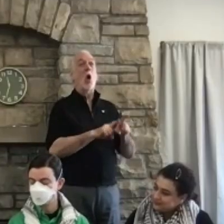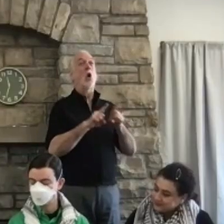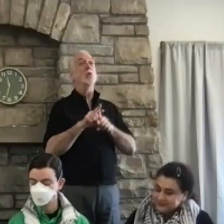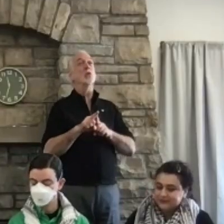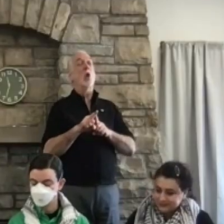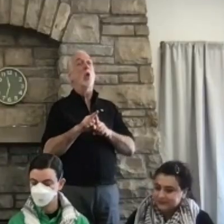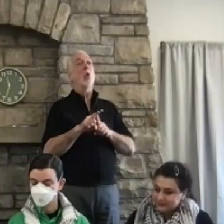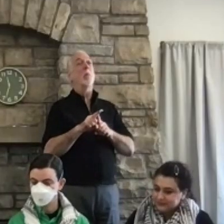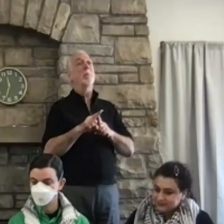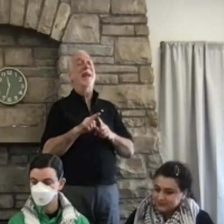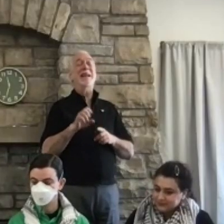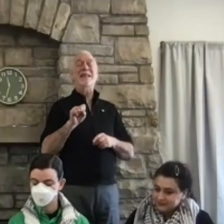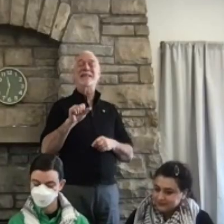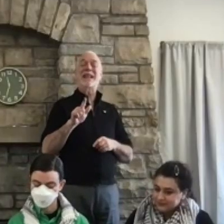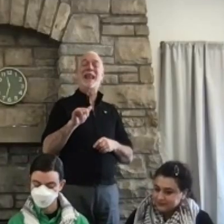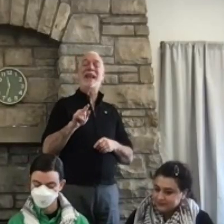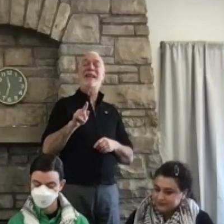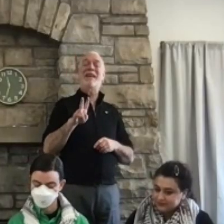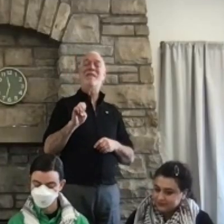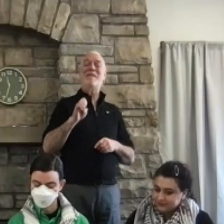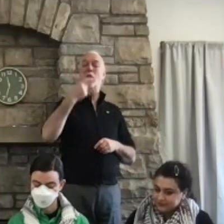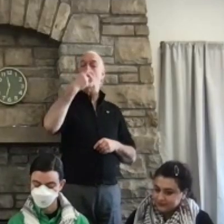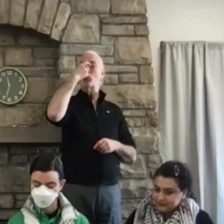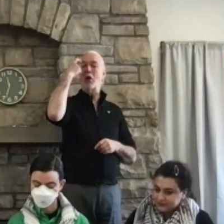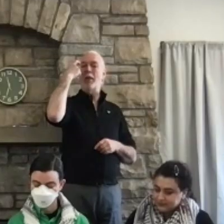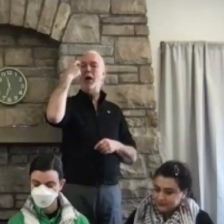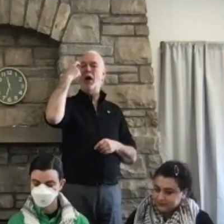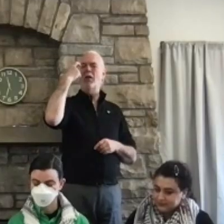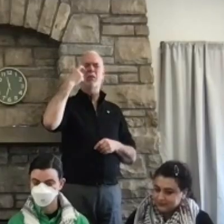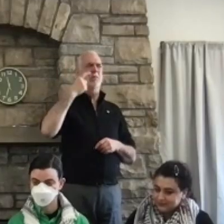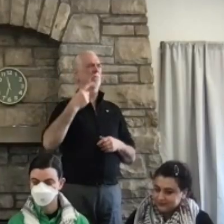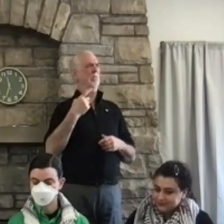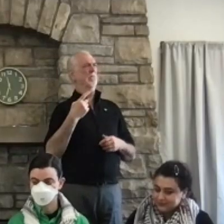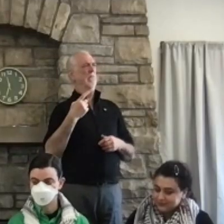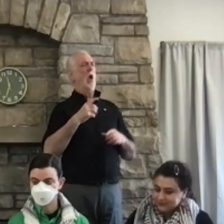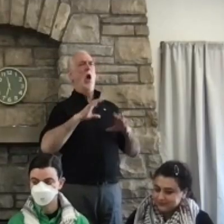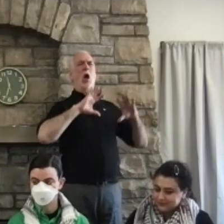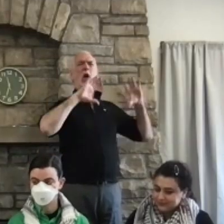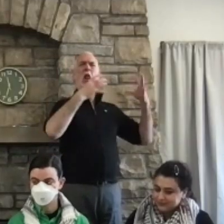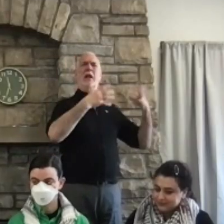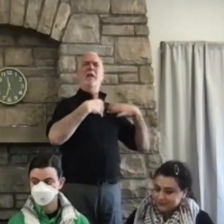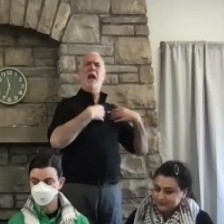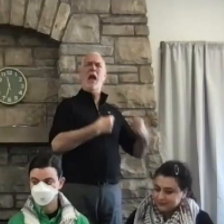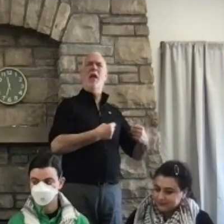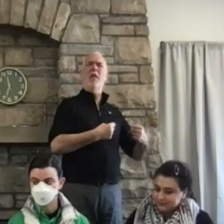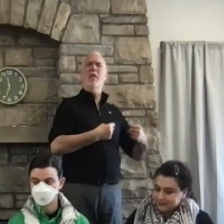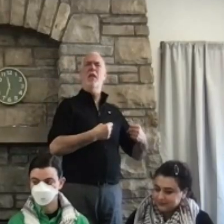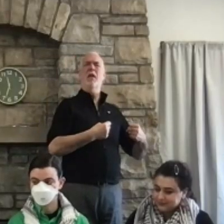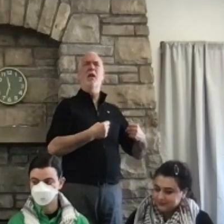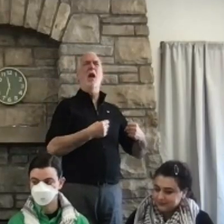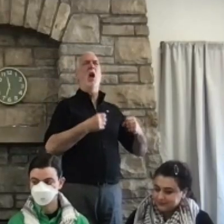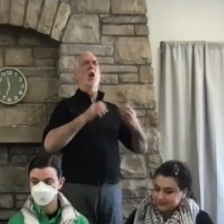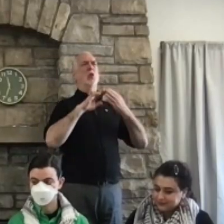trauma. How can you speak to the importance of looking at collective health and the ways in which community care can help